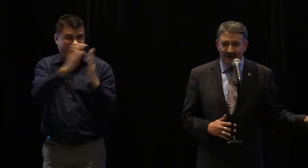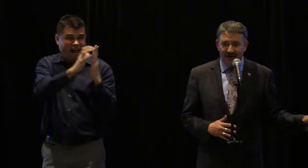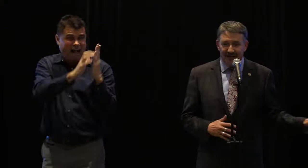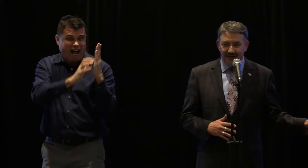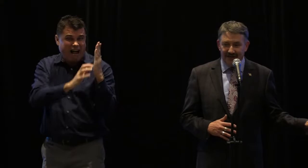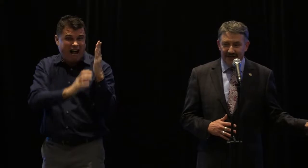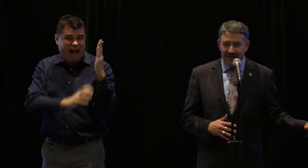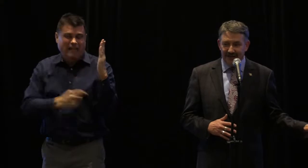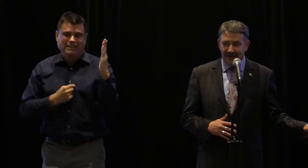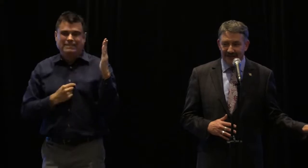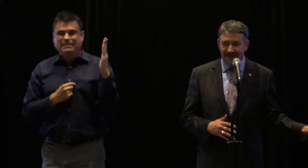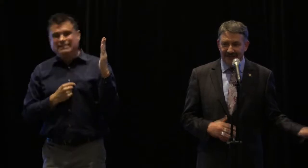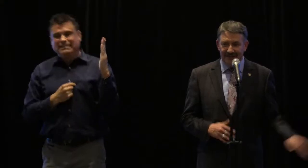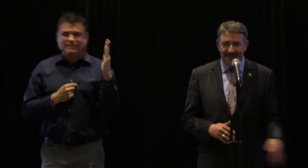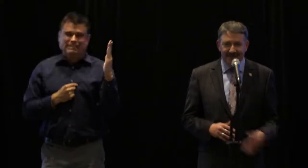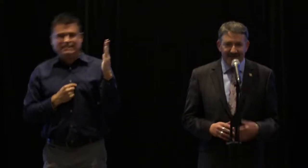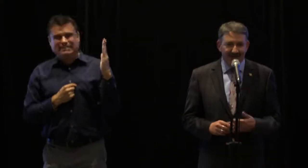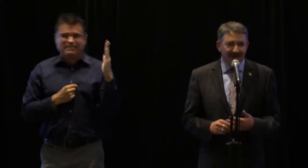might ignore it.